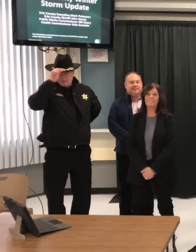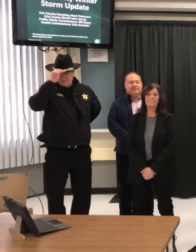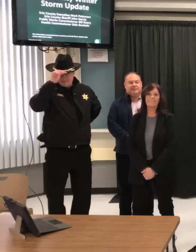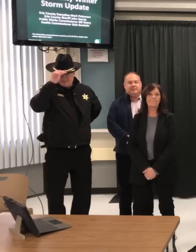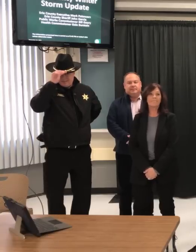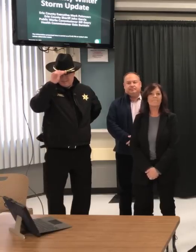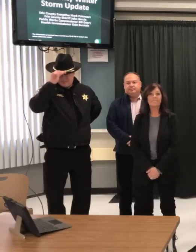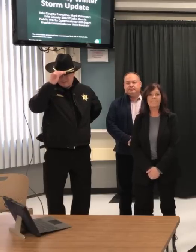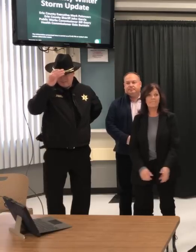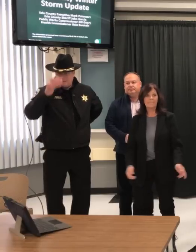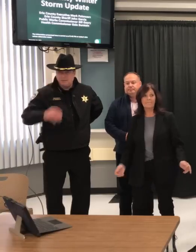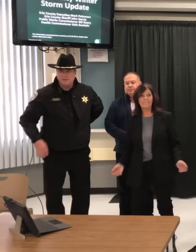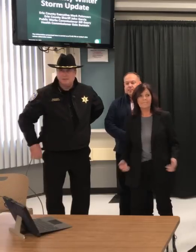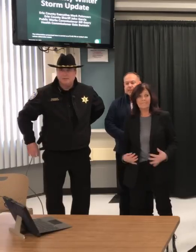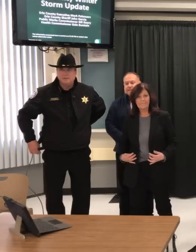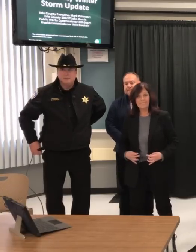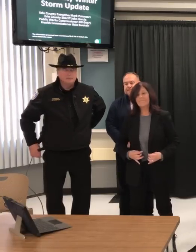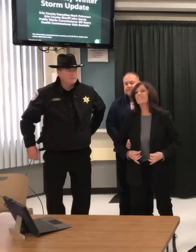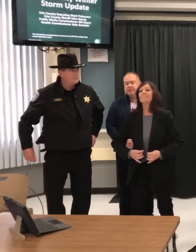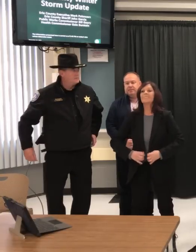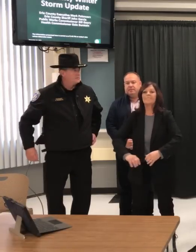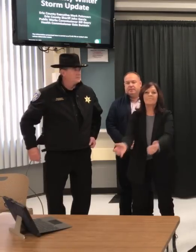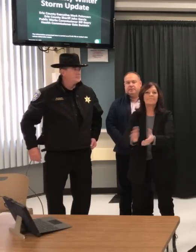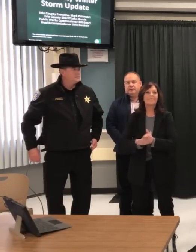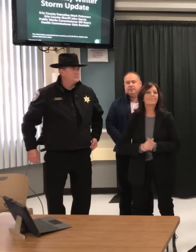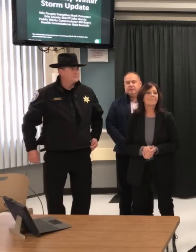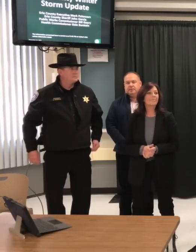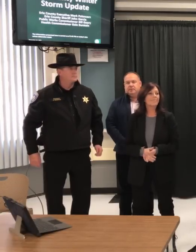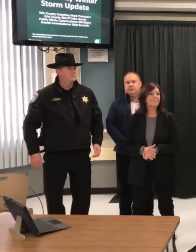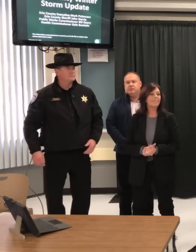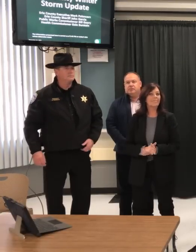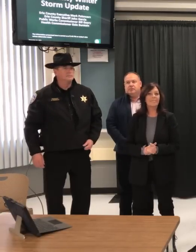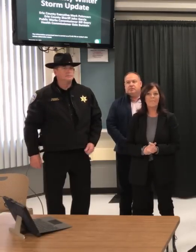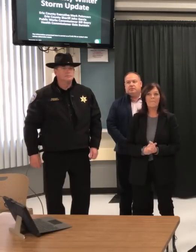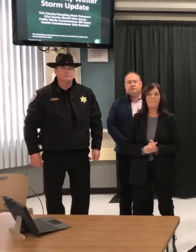Is everyone ready? You're all set? Or do you want me to wait a minute?